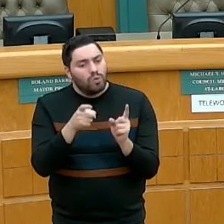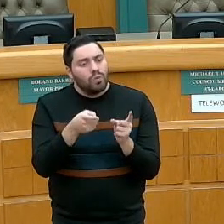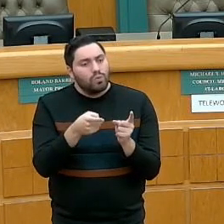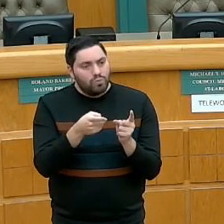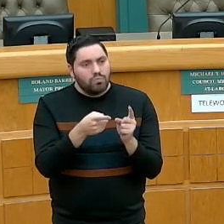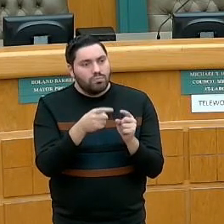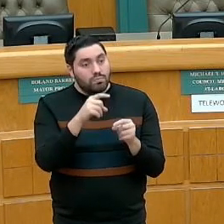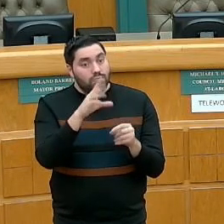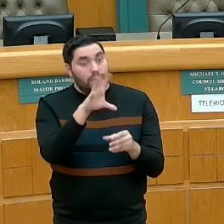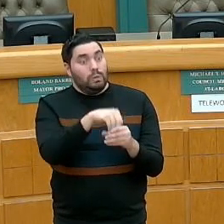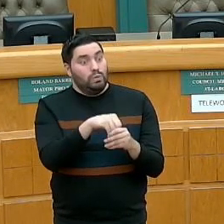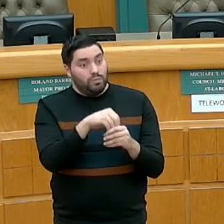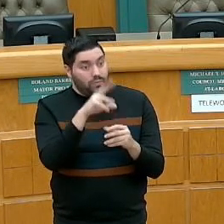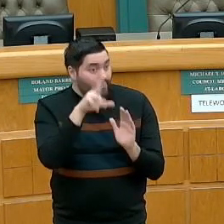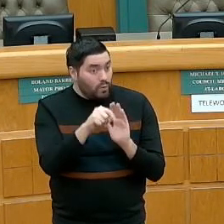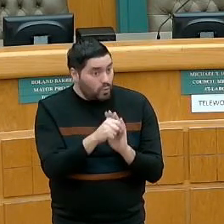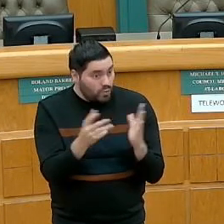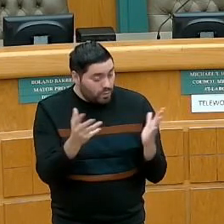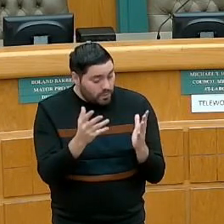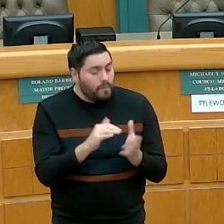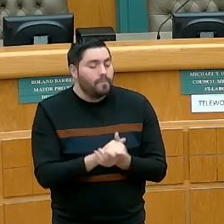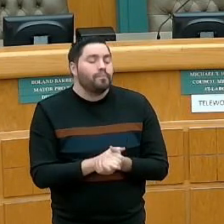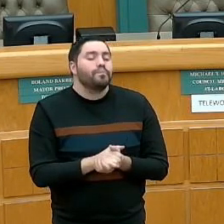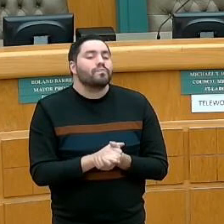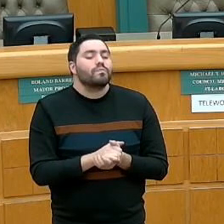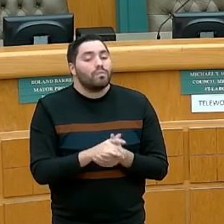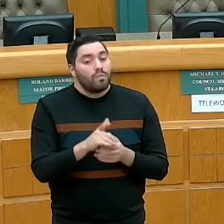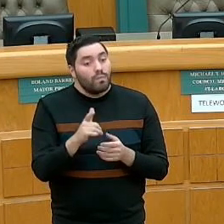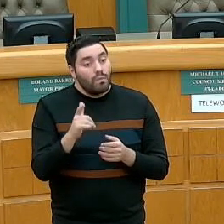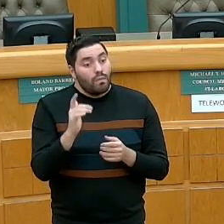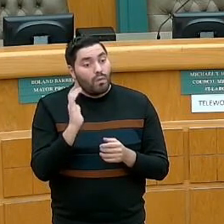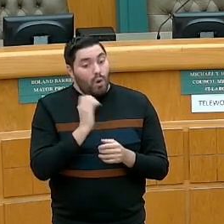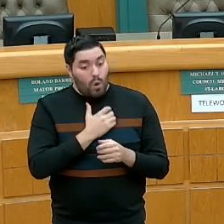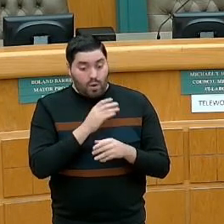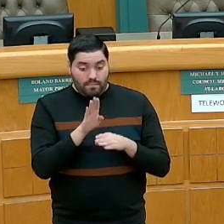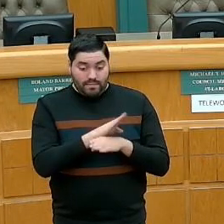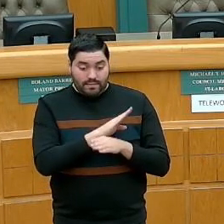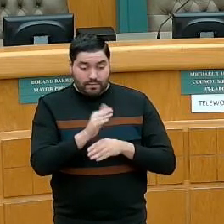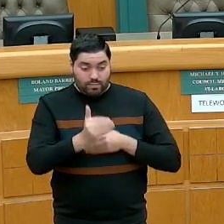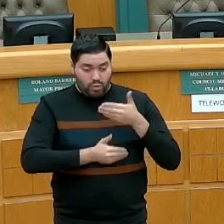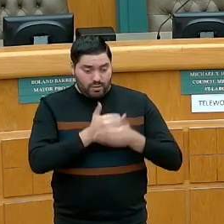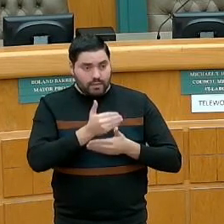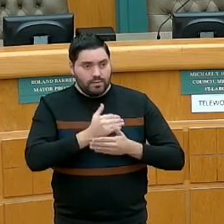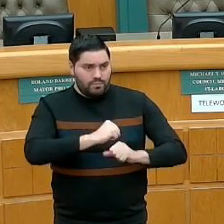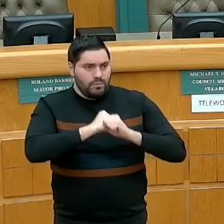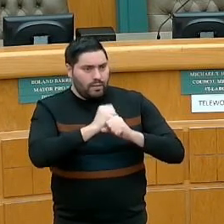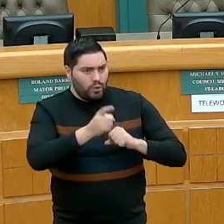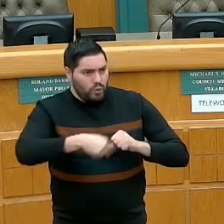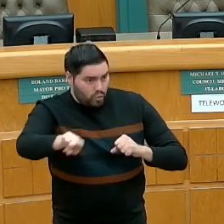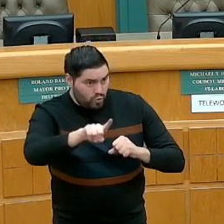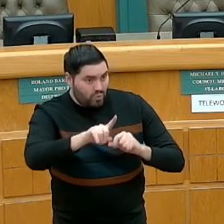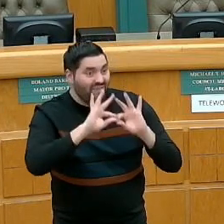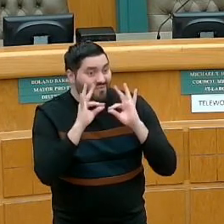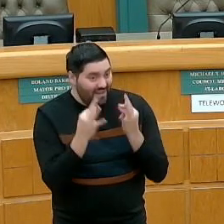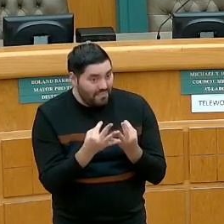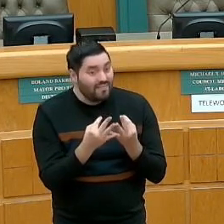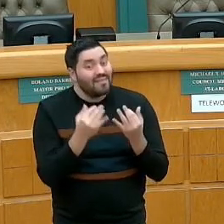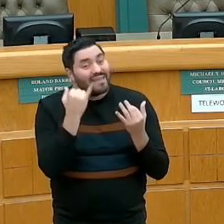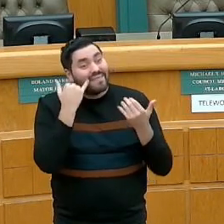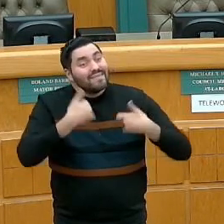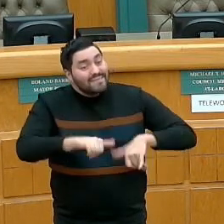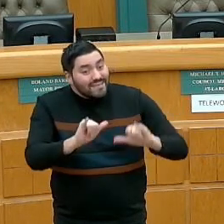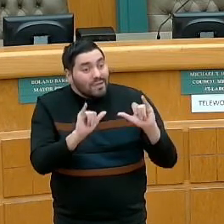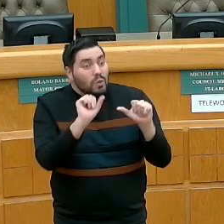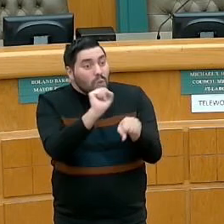the video and the letter that we've done things in our business processes to safeguard you and your families if you're still